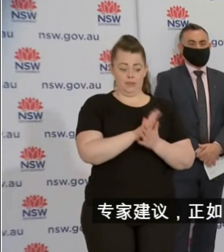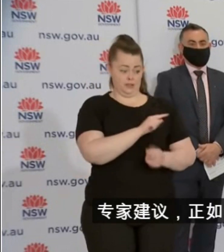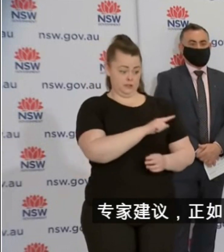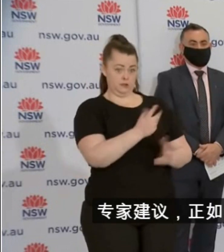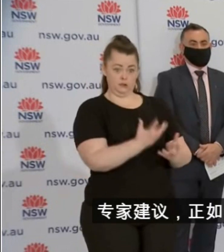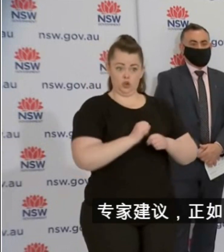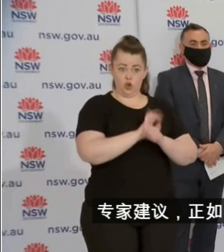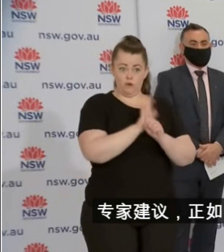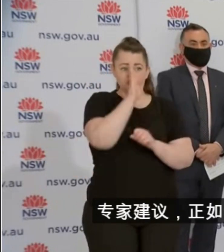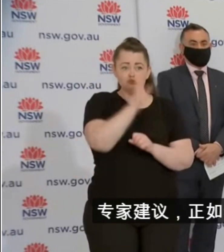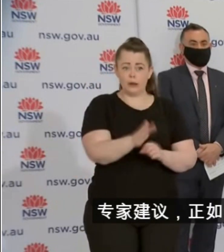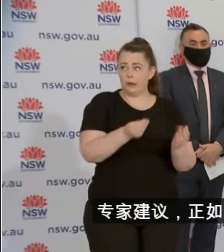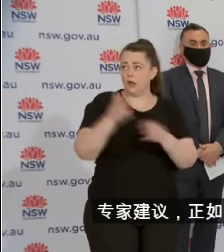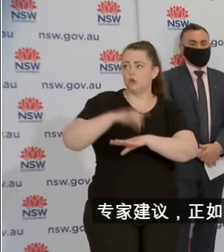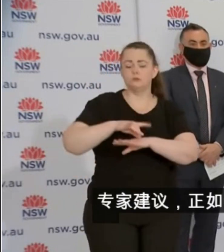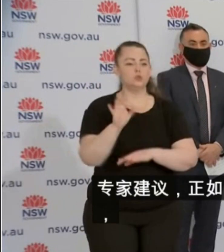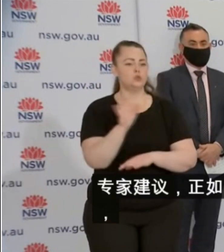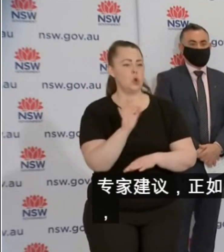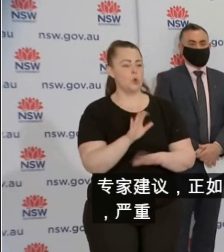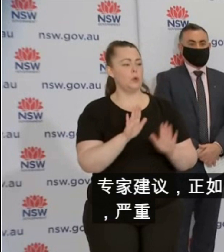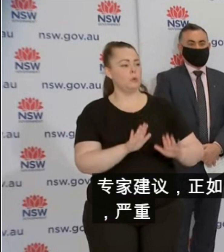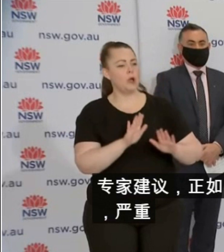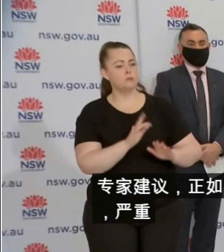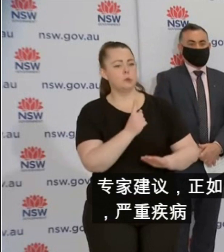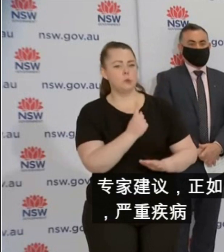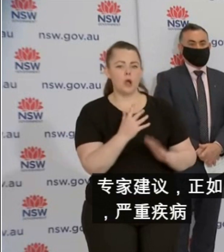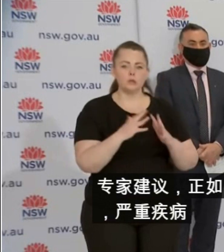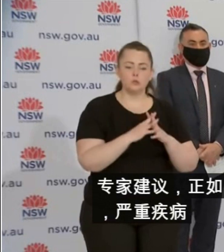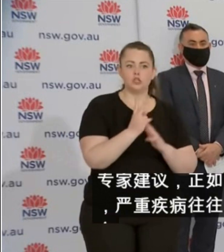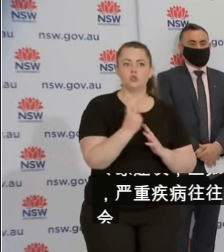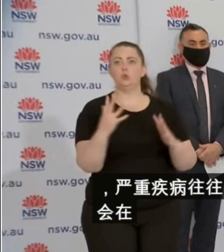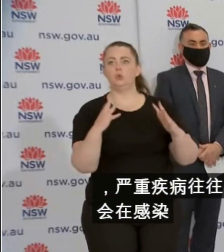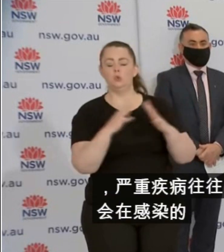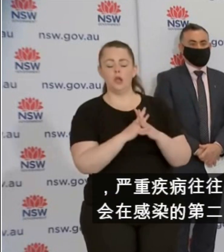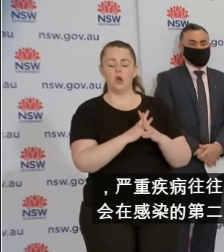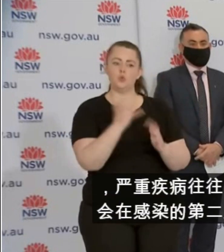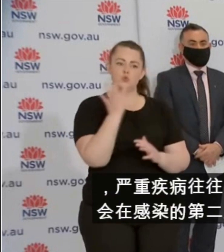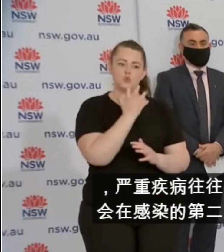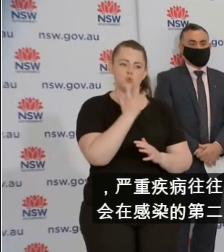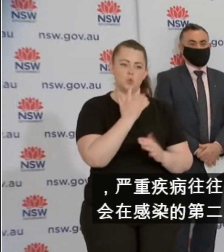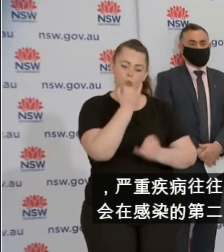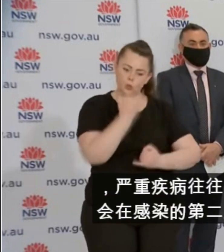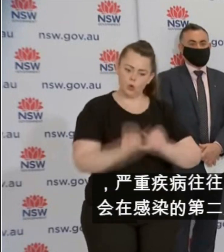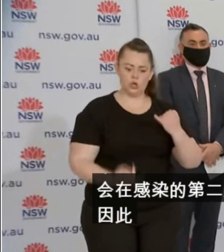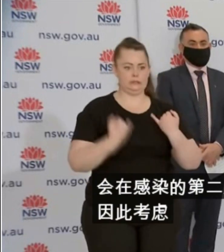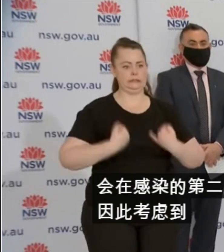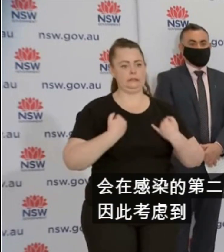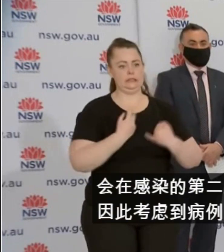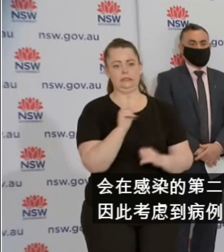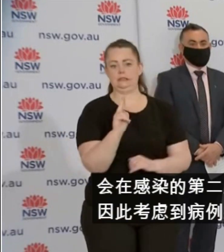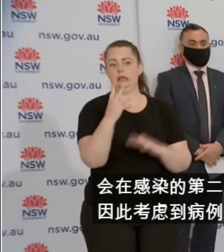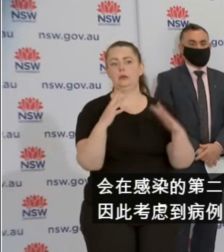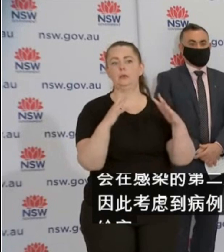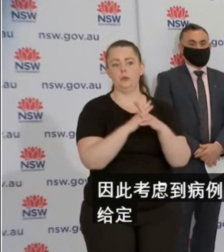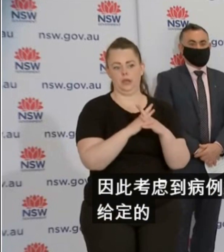experts advise, as we've done often, that serious illness tends to develop in the second week of infection. So given where the